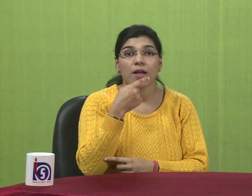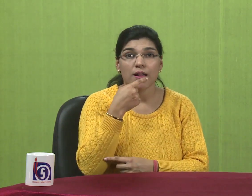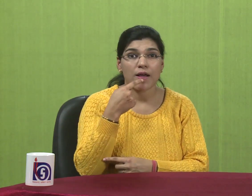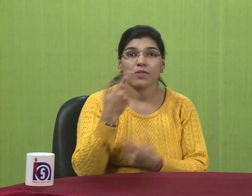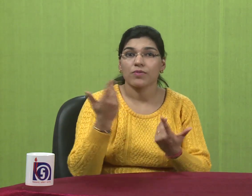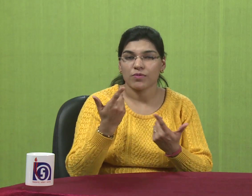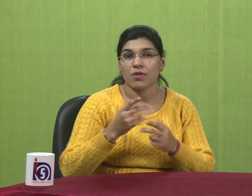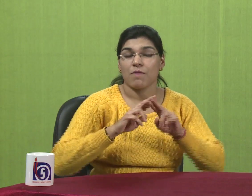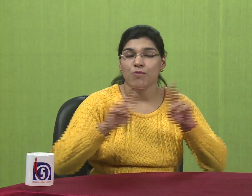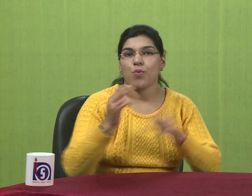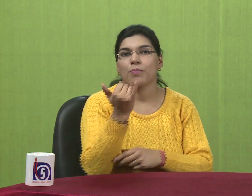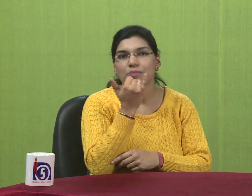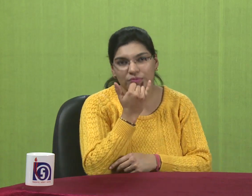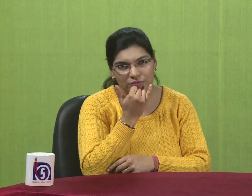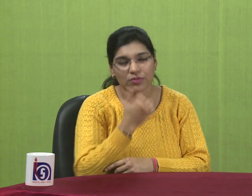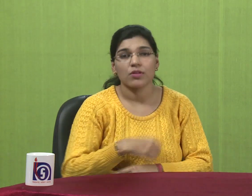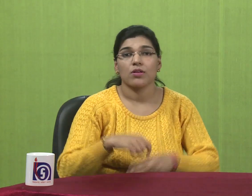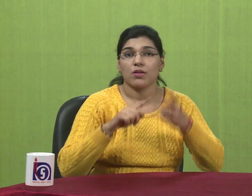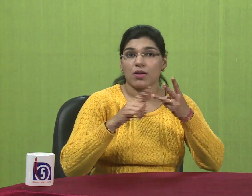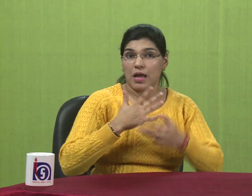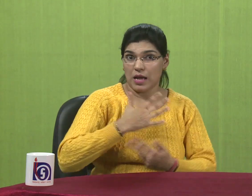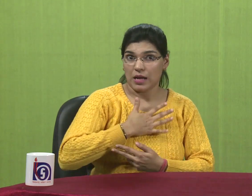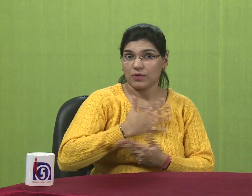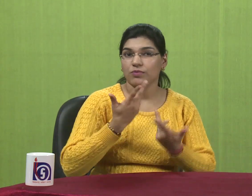That is green wavy line.